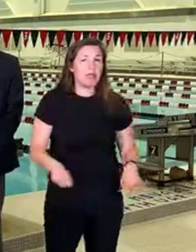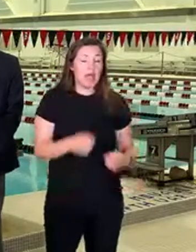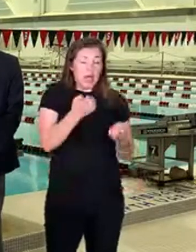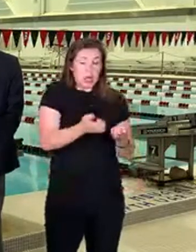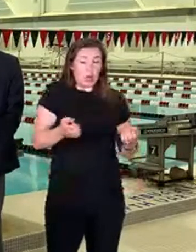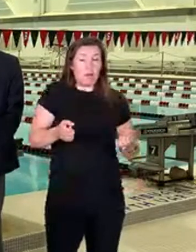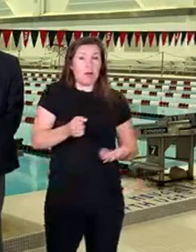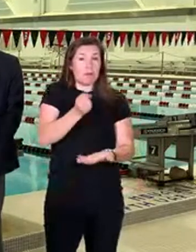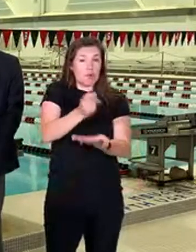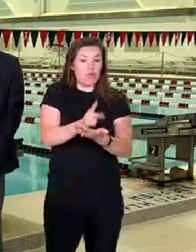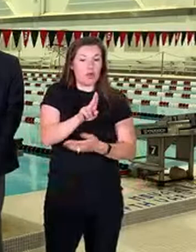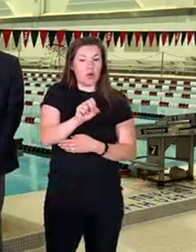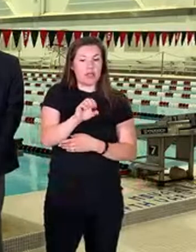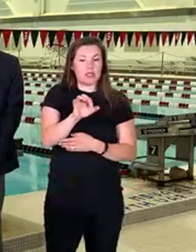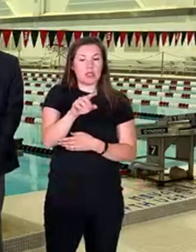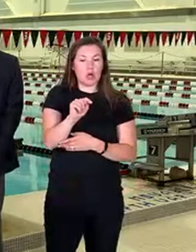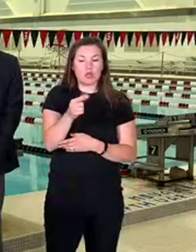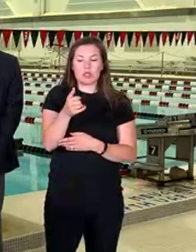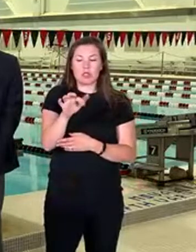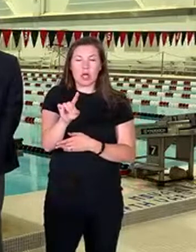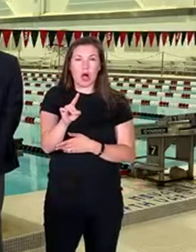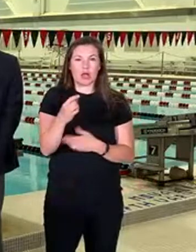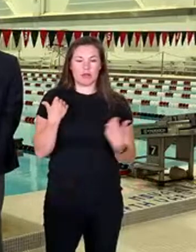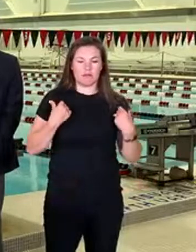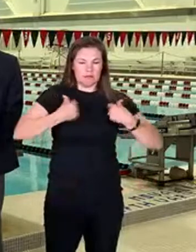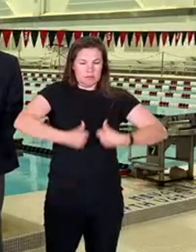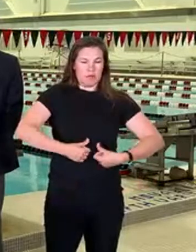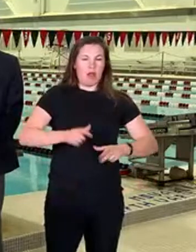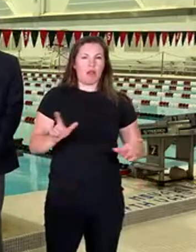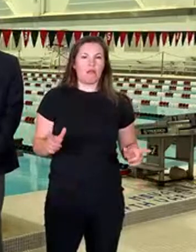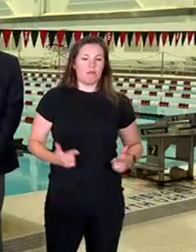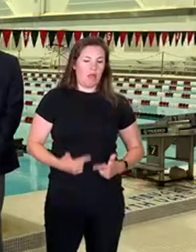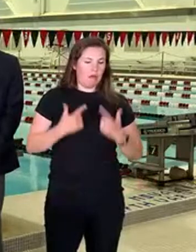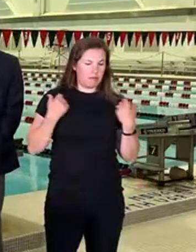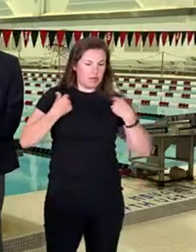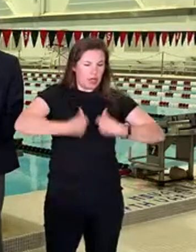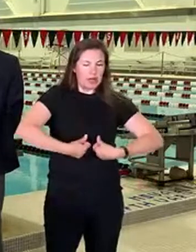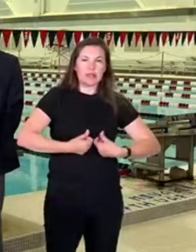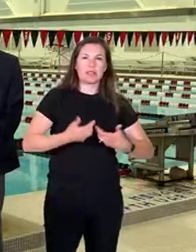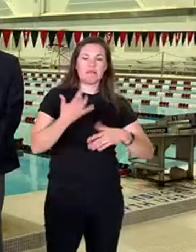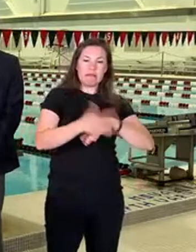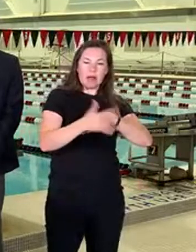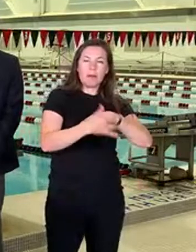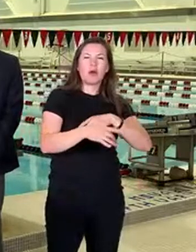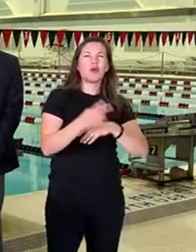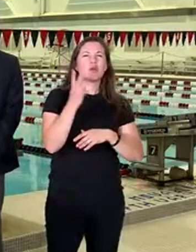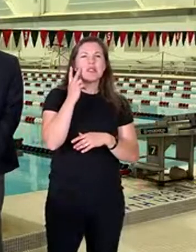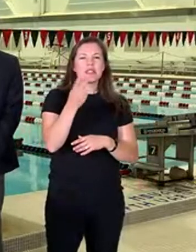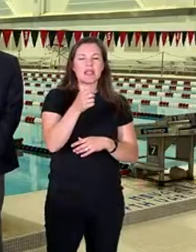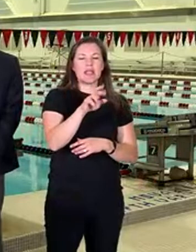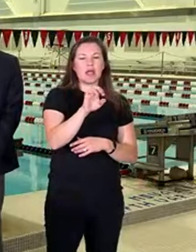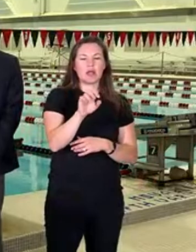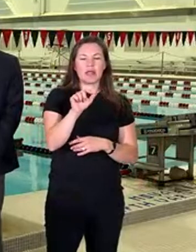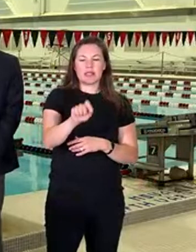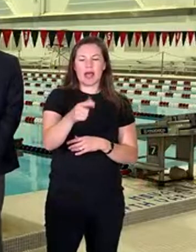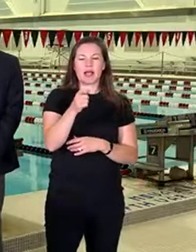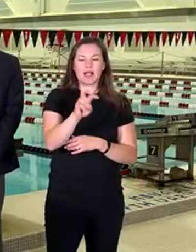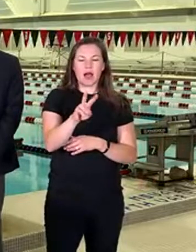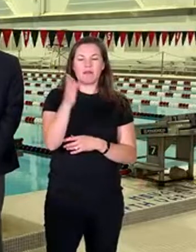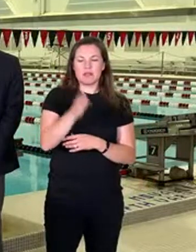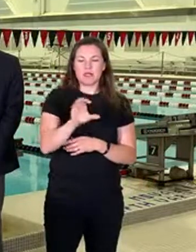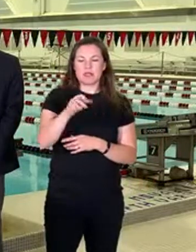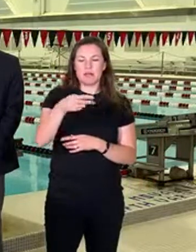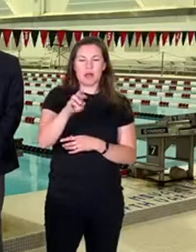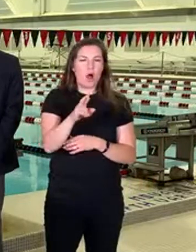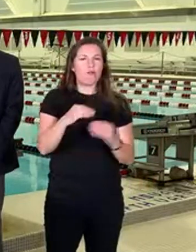U.S. Coast Guard, such as life preservers and life jackets at the pool site. You can see erie.gov/CPR for more